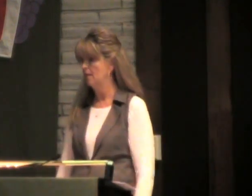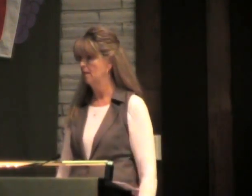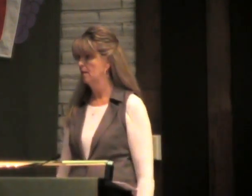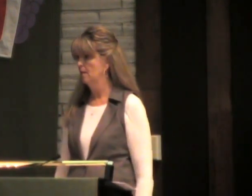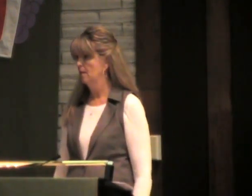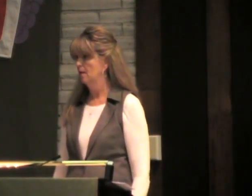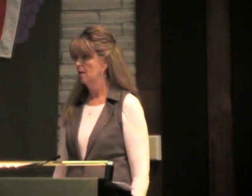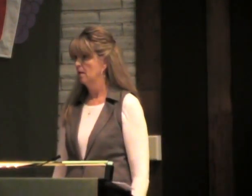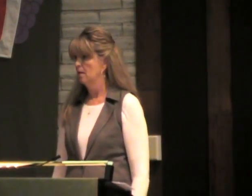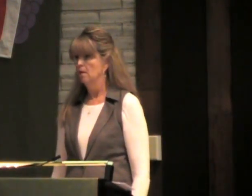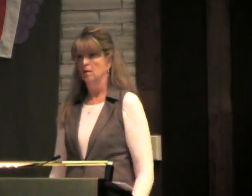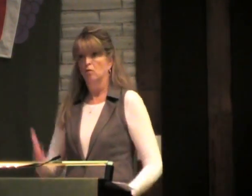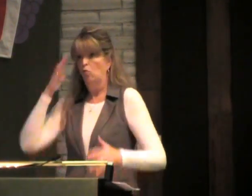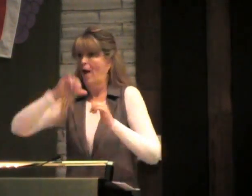unwanted pregnancies?